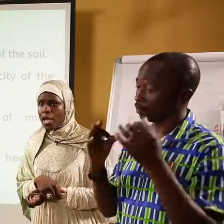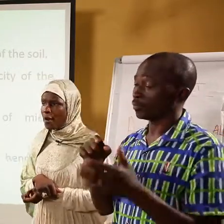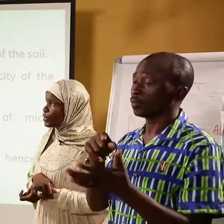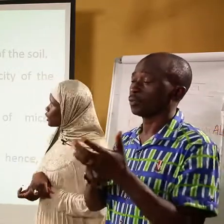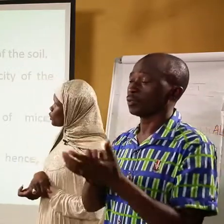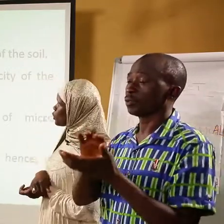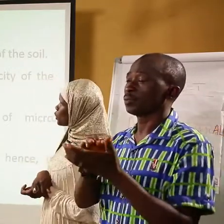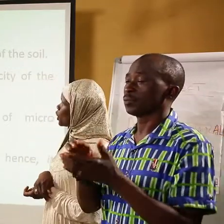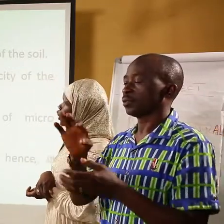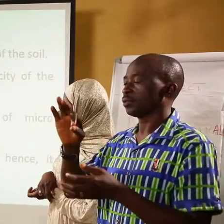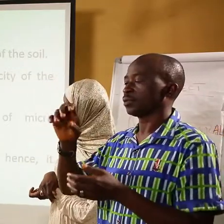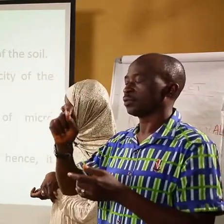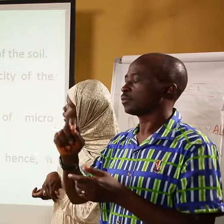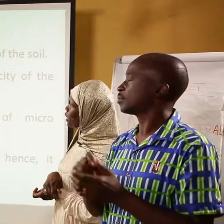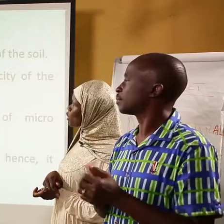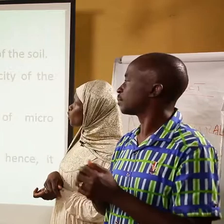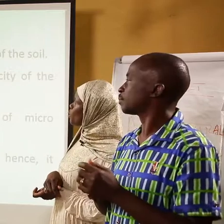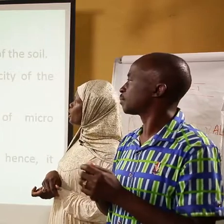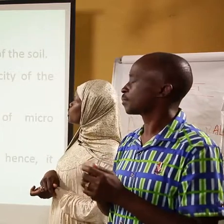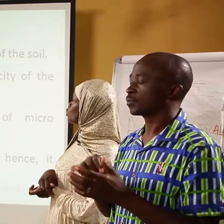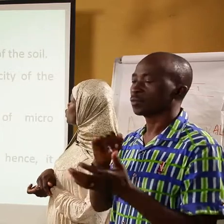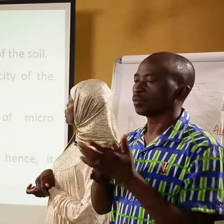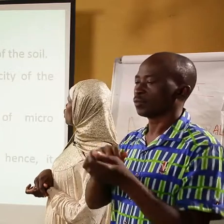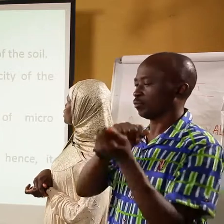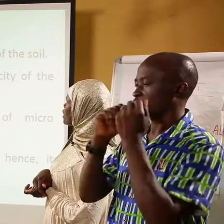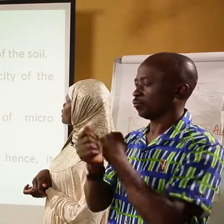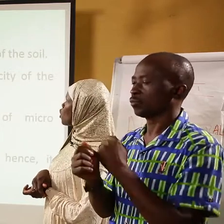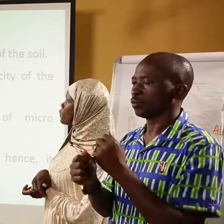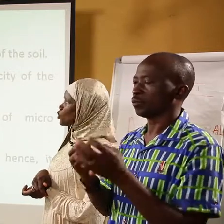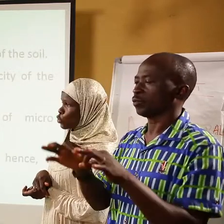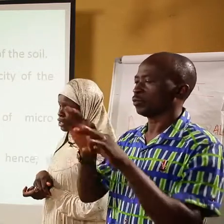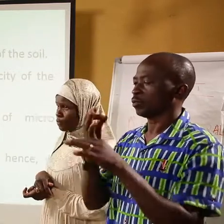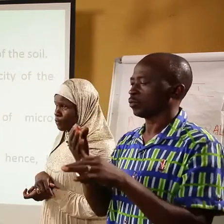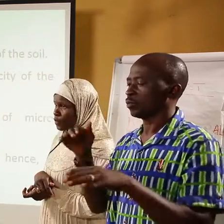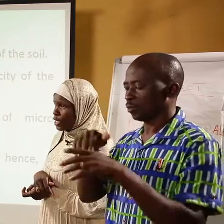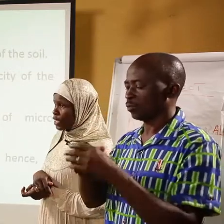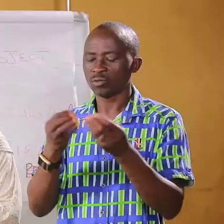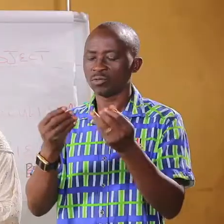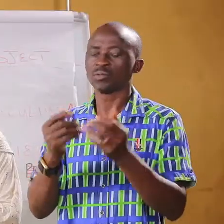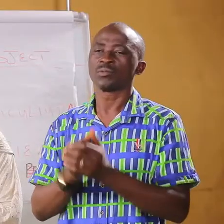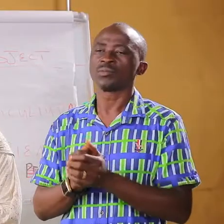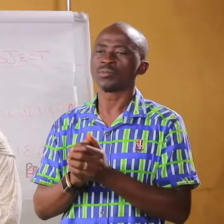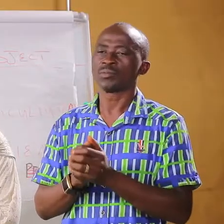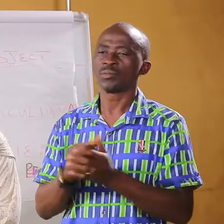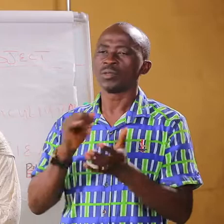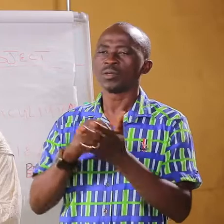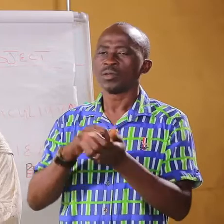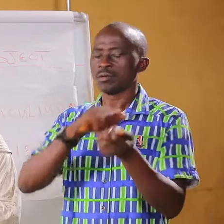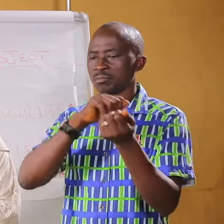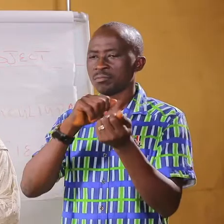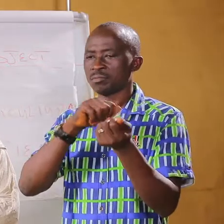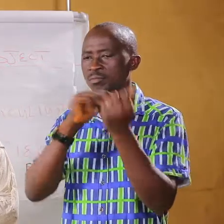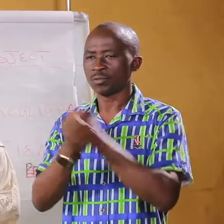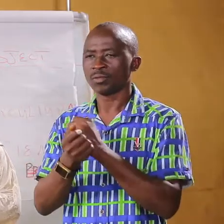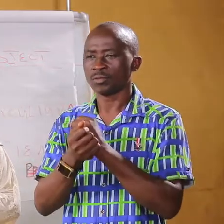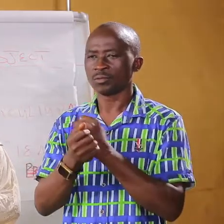fertilizer application. Number one, it supplements nutrient content of the soil. It supplements the